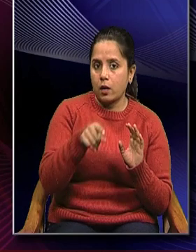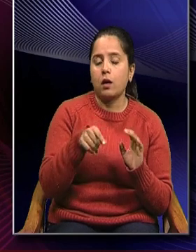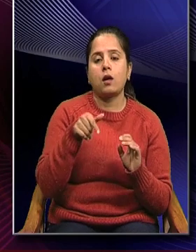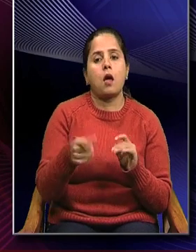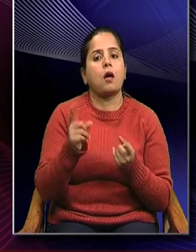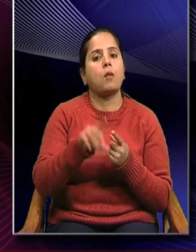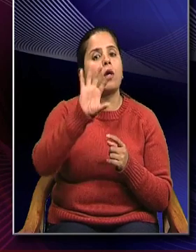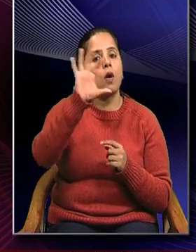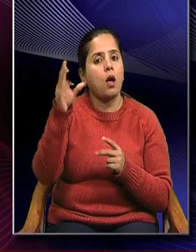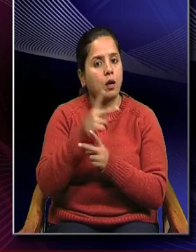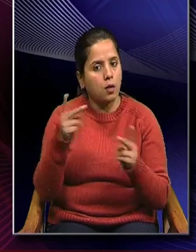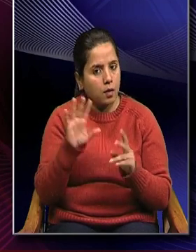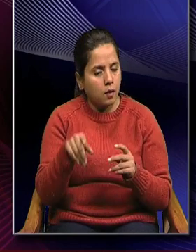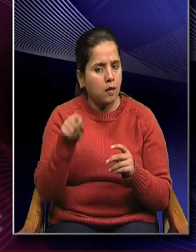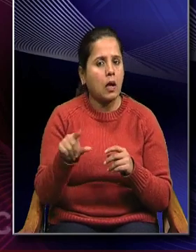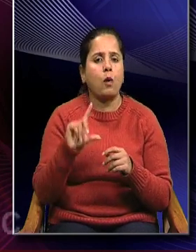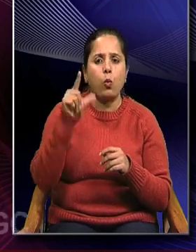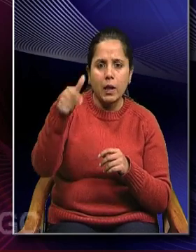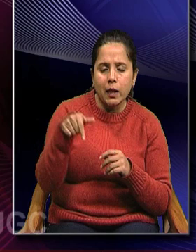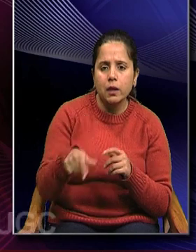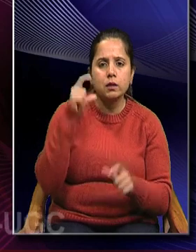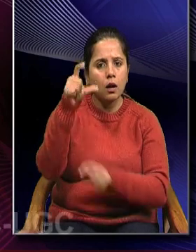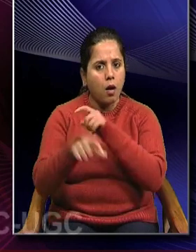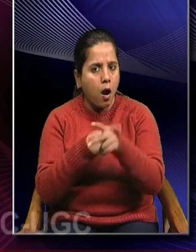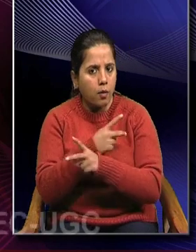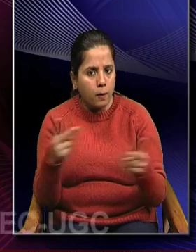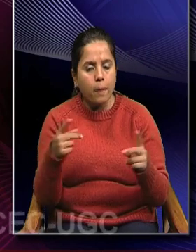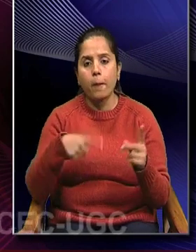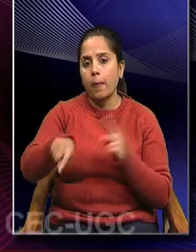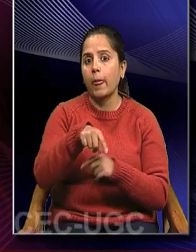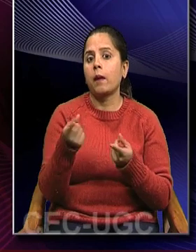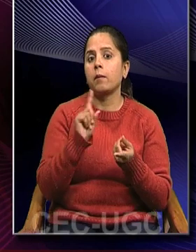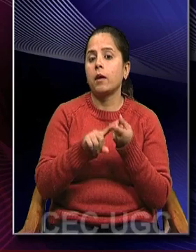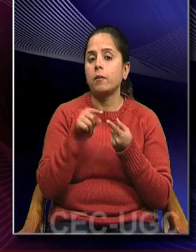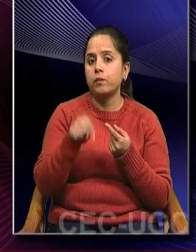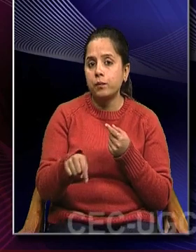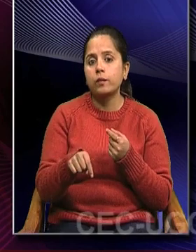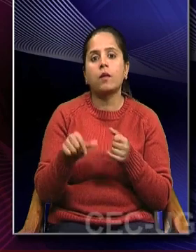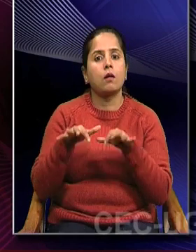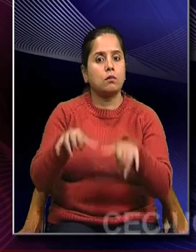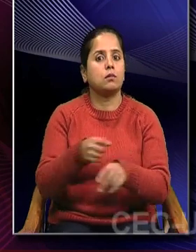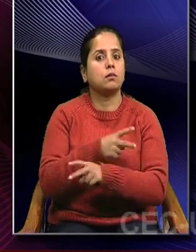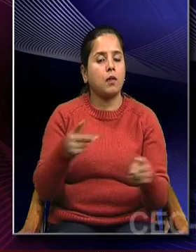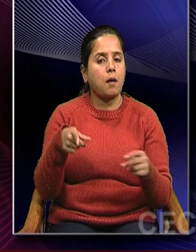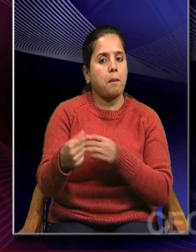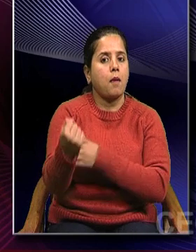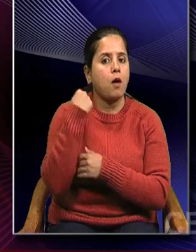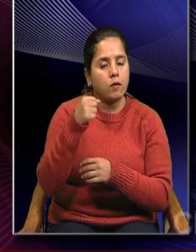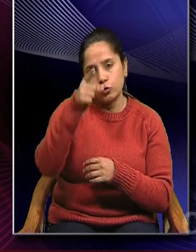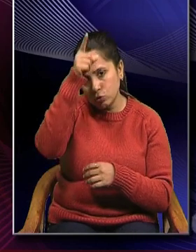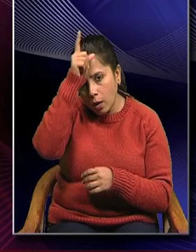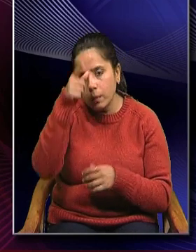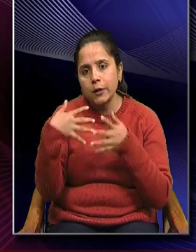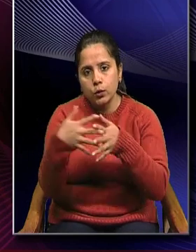the countries which were the late industrializers, and they became the later colonial powers as well, like Germany and